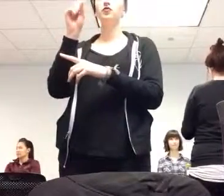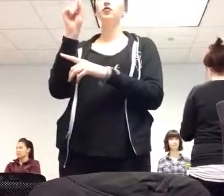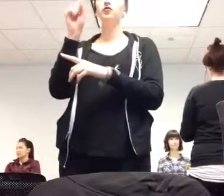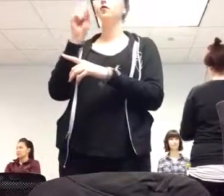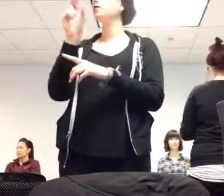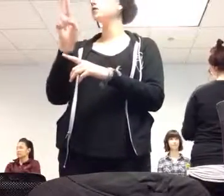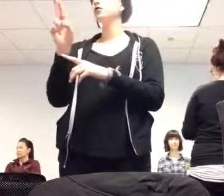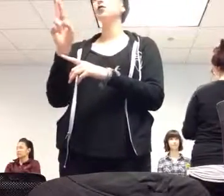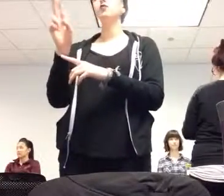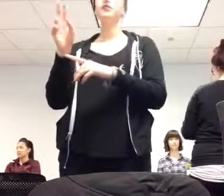1945,